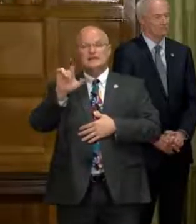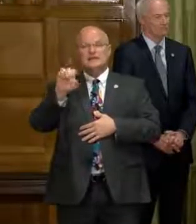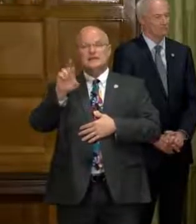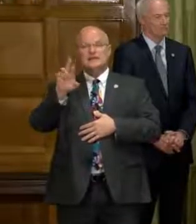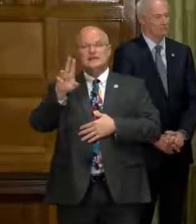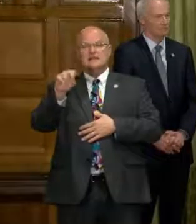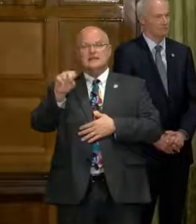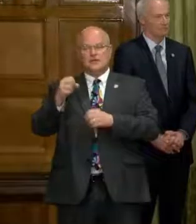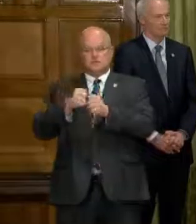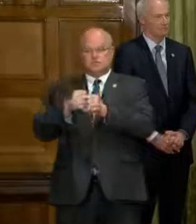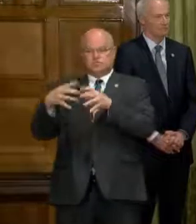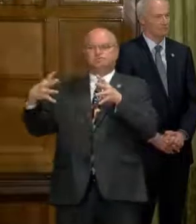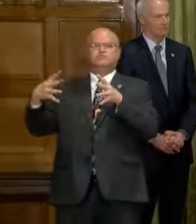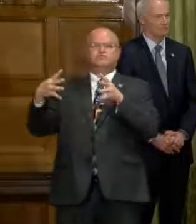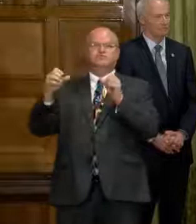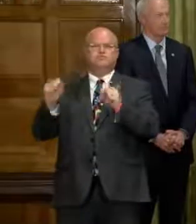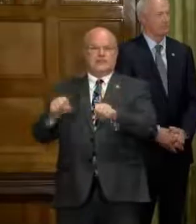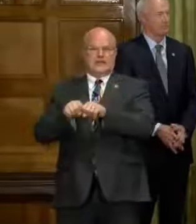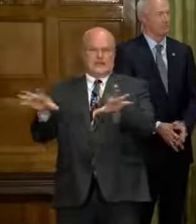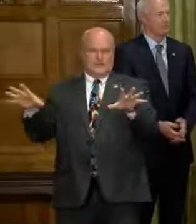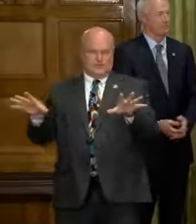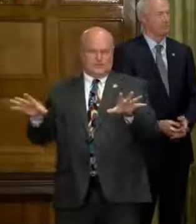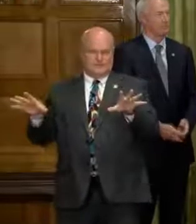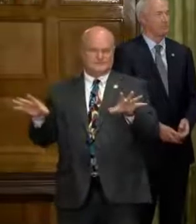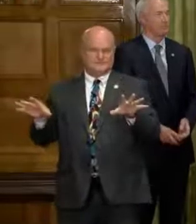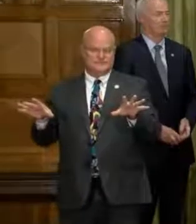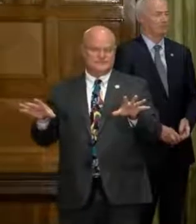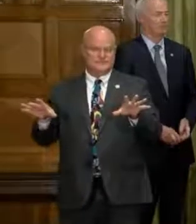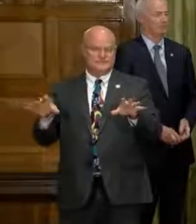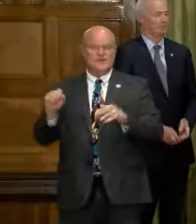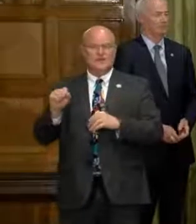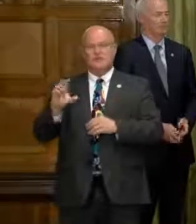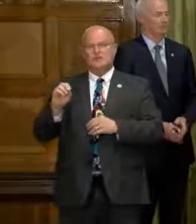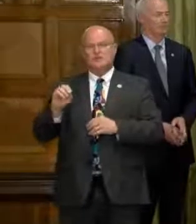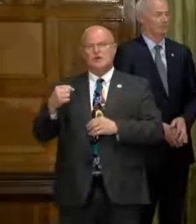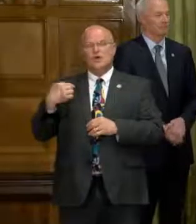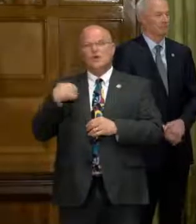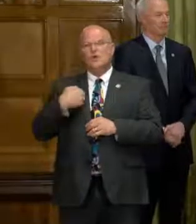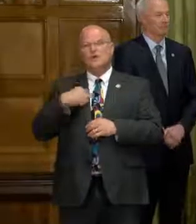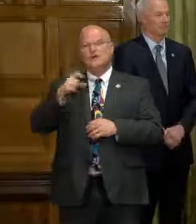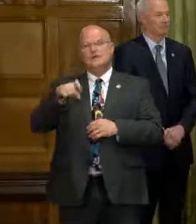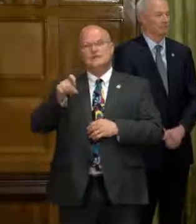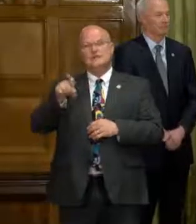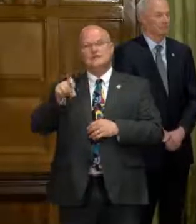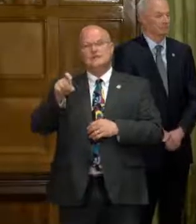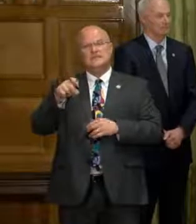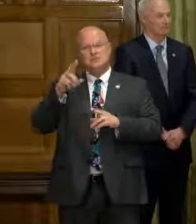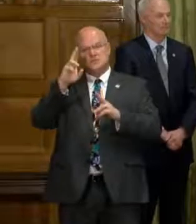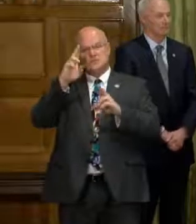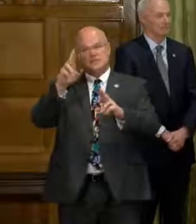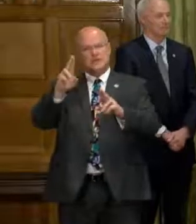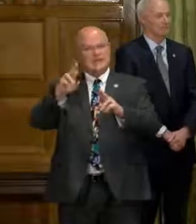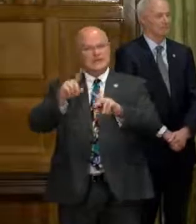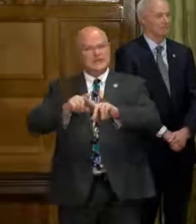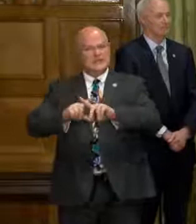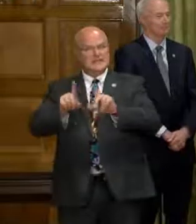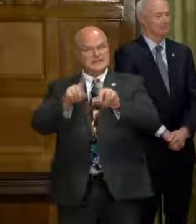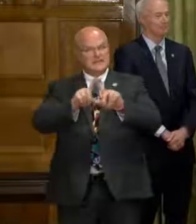have explosive outbreaks of COVID-19. So we're going to need to respect those